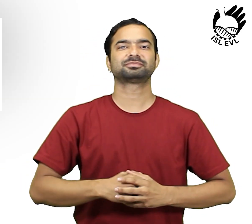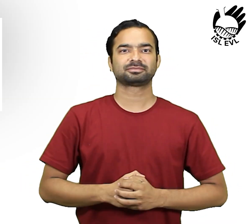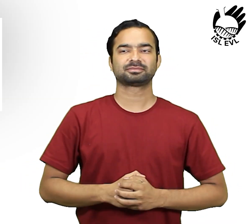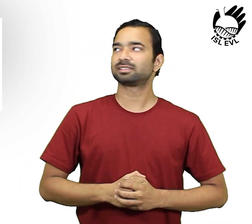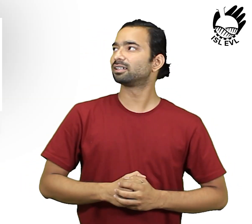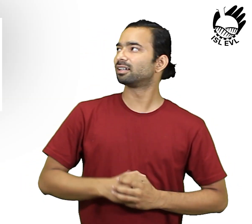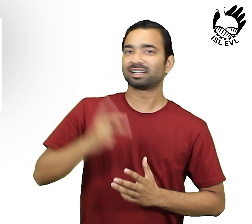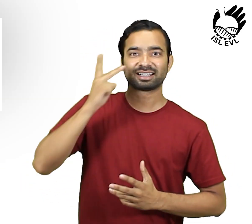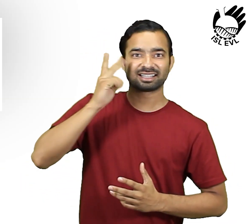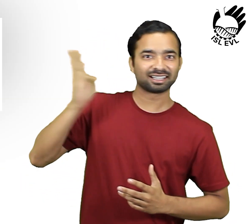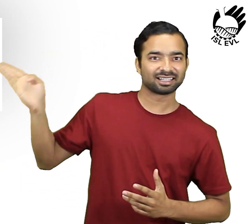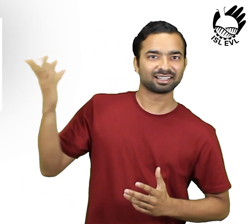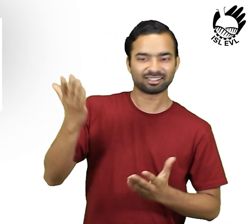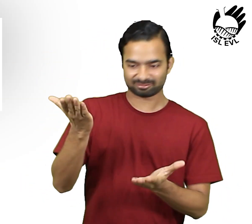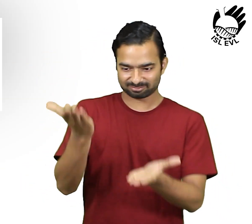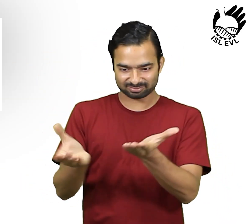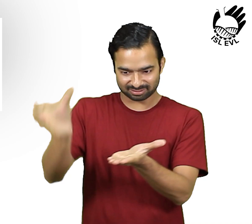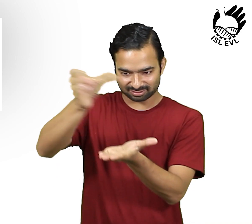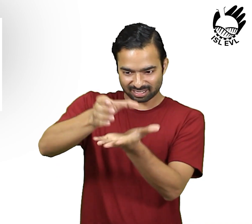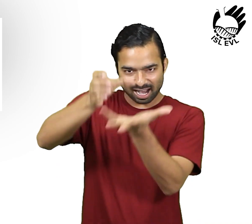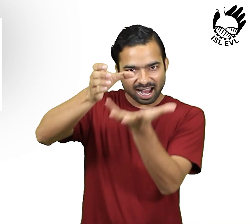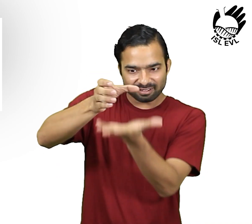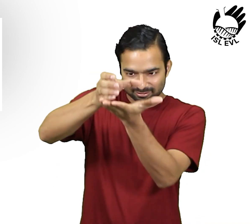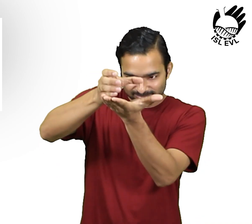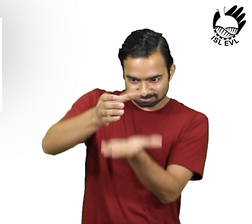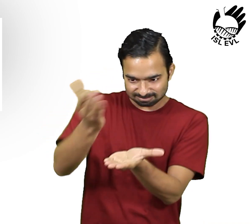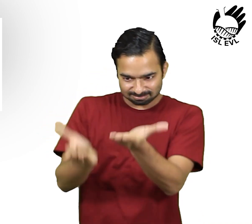For example, beakers.